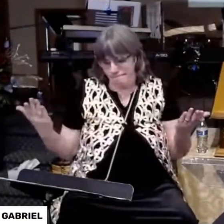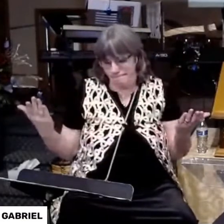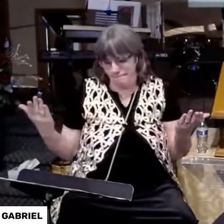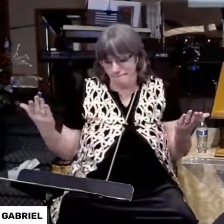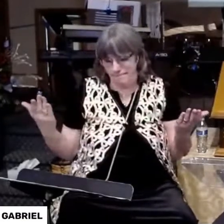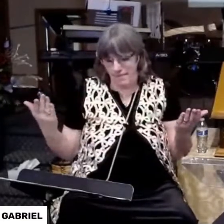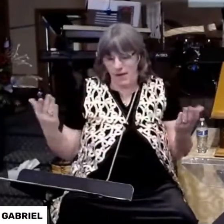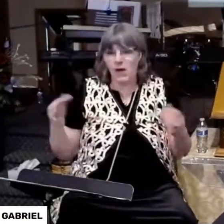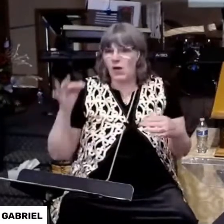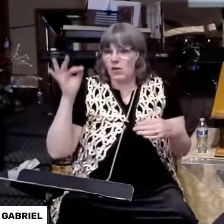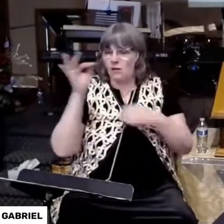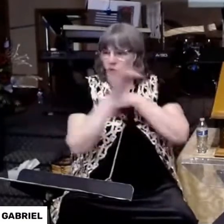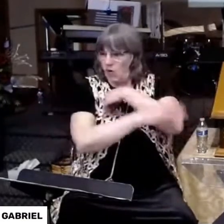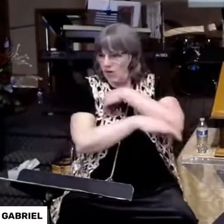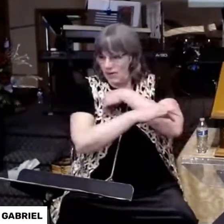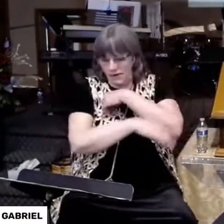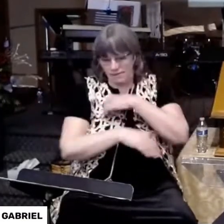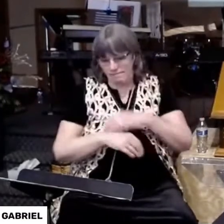foreigners?